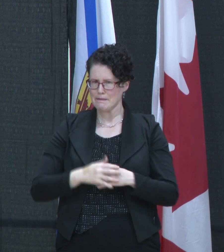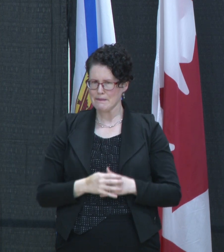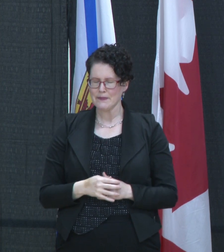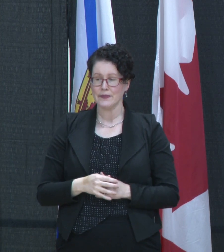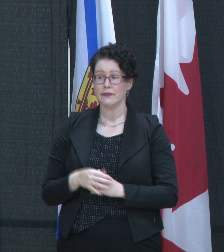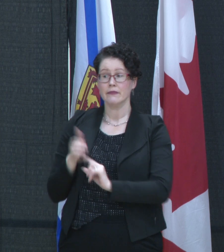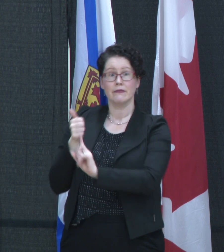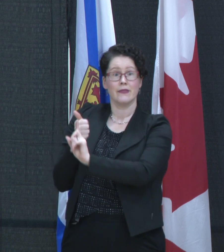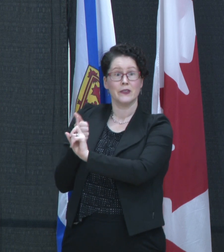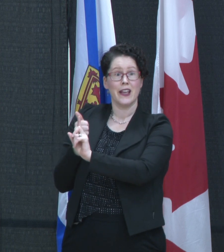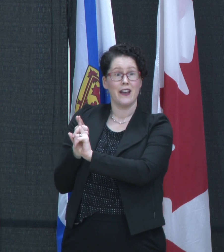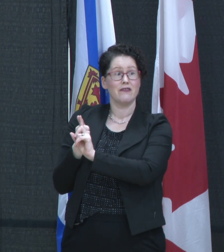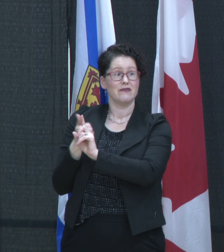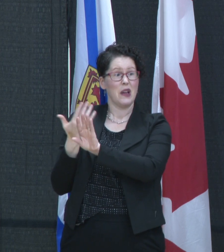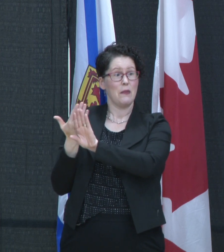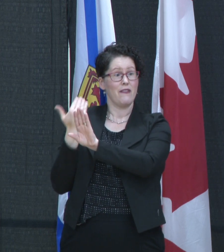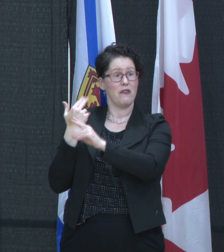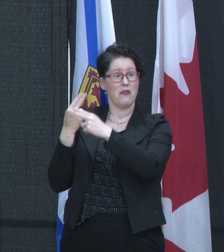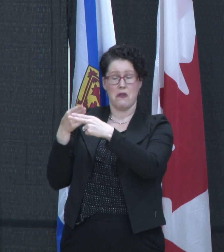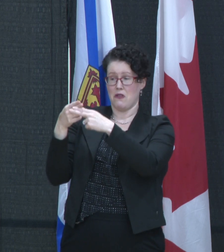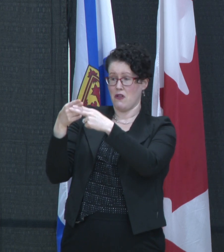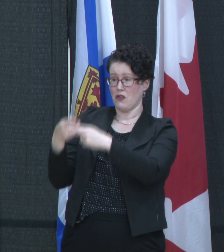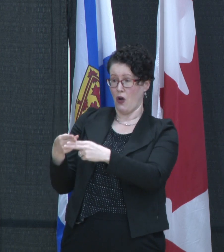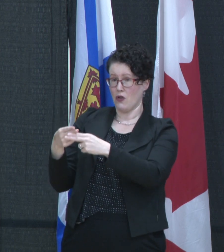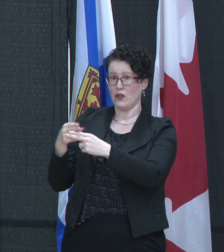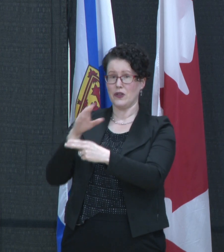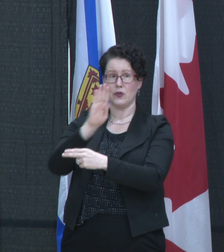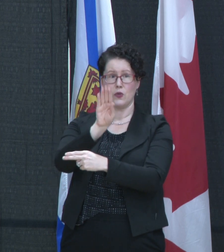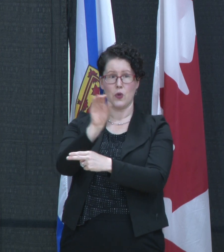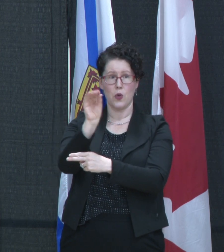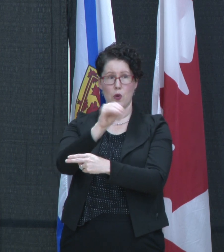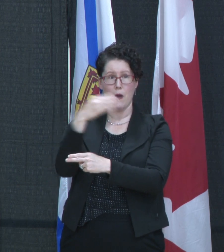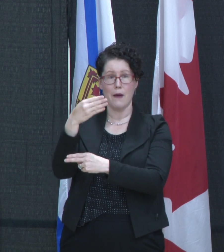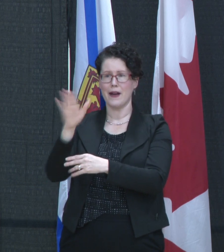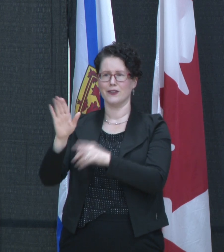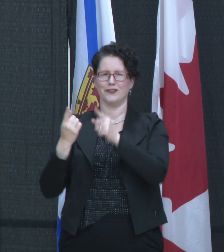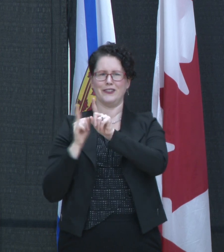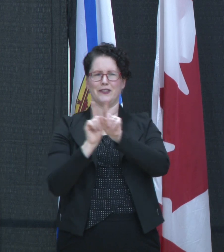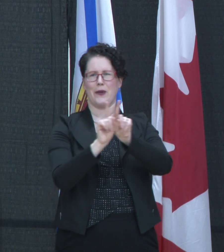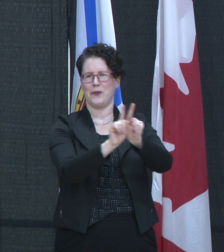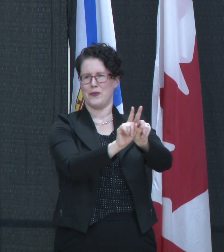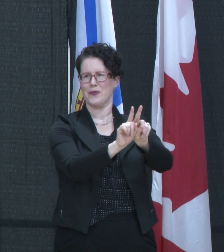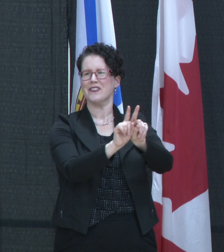referred to as Obama's shadow, because